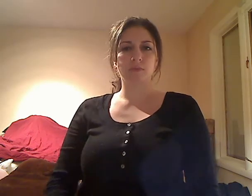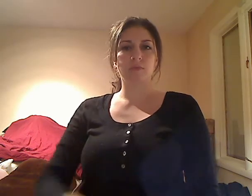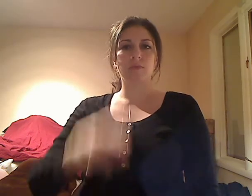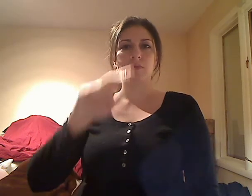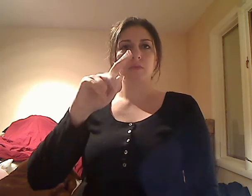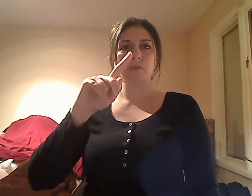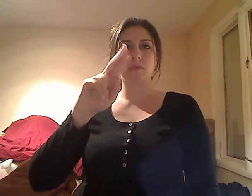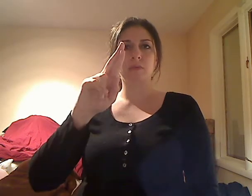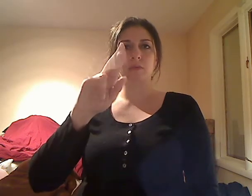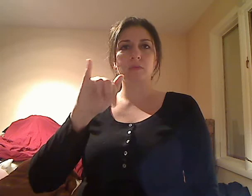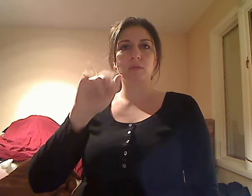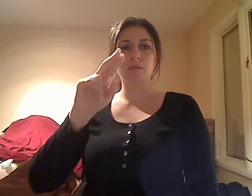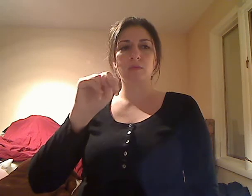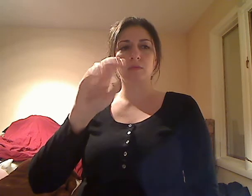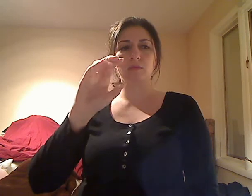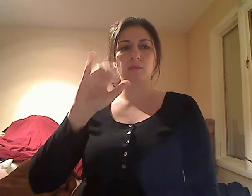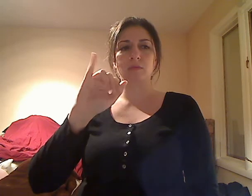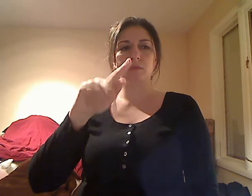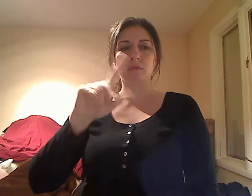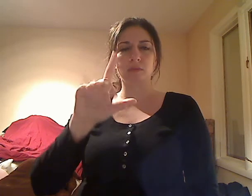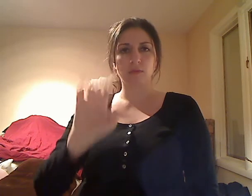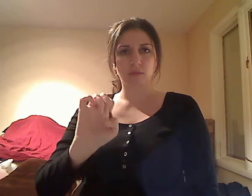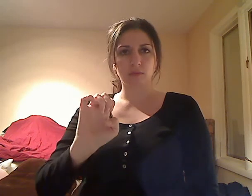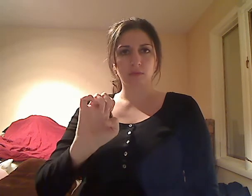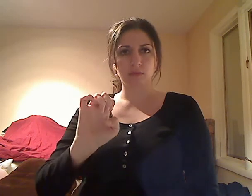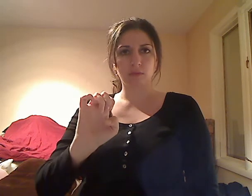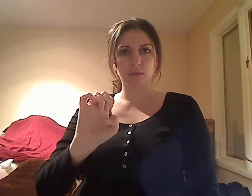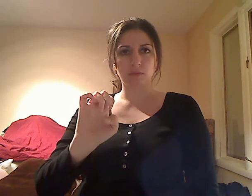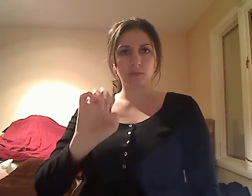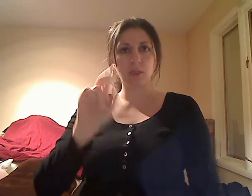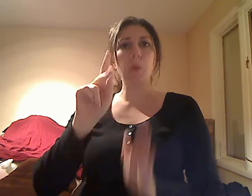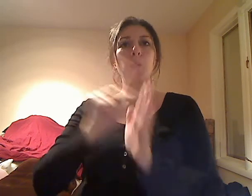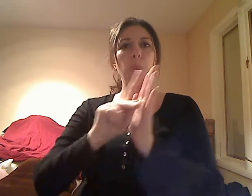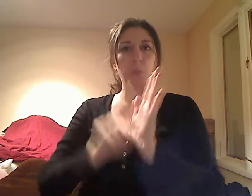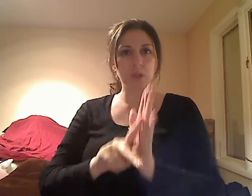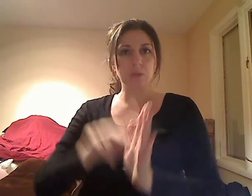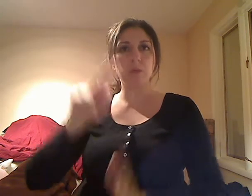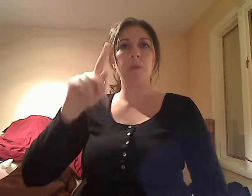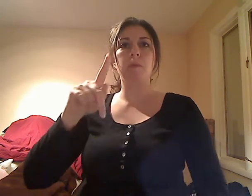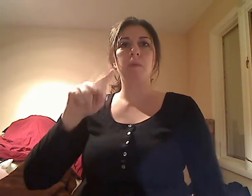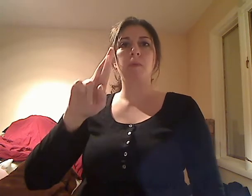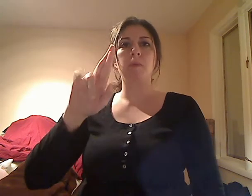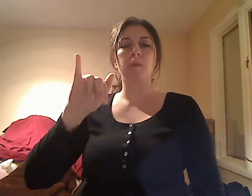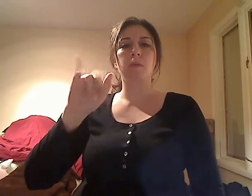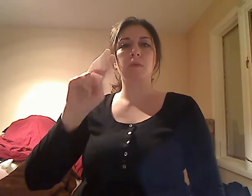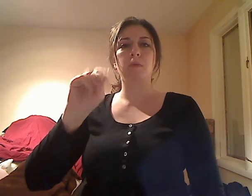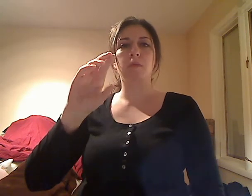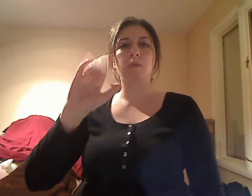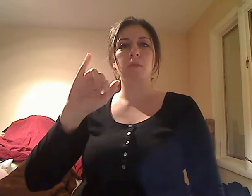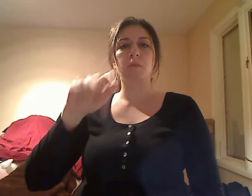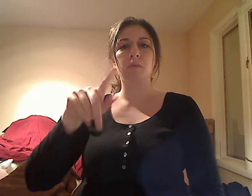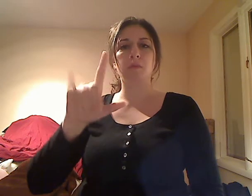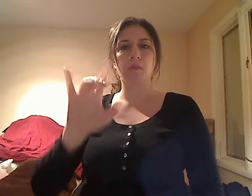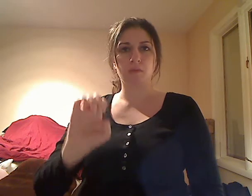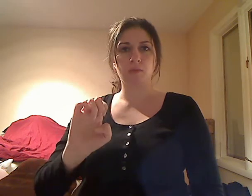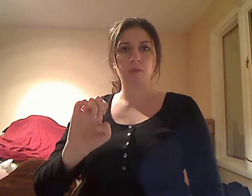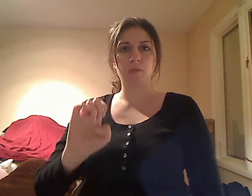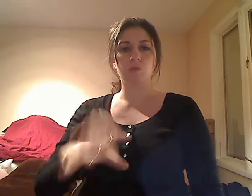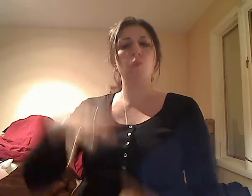P-R-I-N-C-I-P-L-E. Right, and the Capitol building. The only one you use these letters for. Capitol building. Sean?